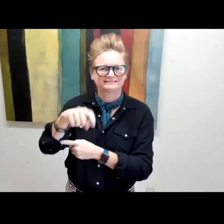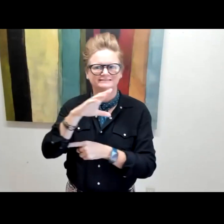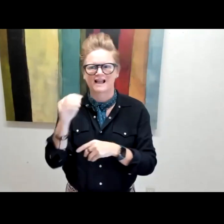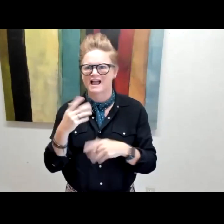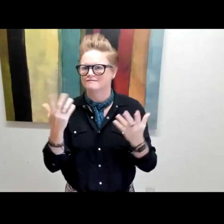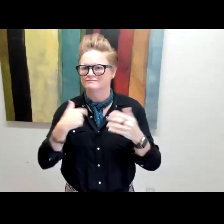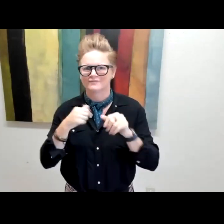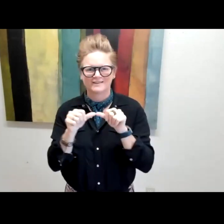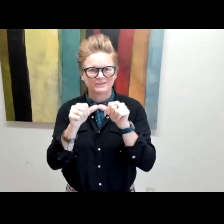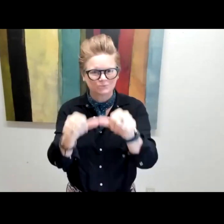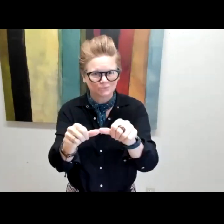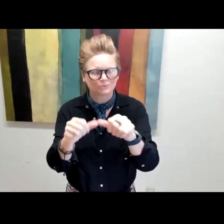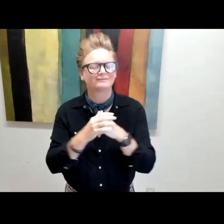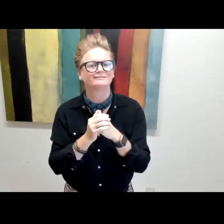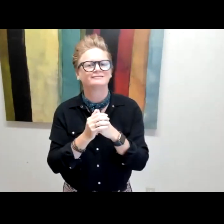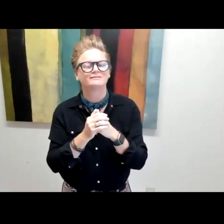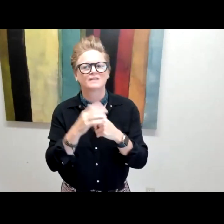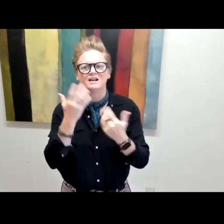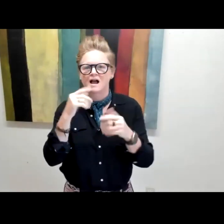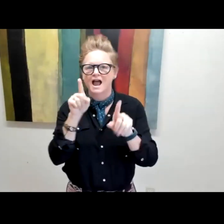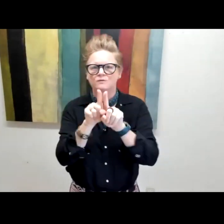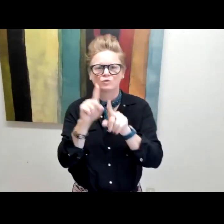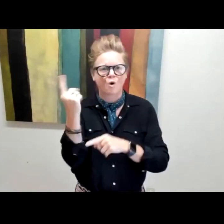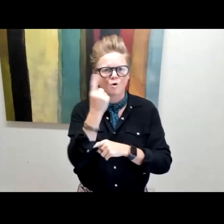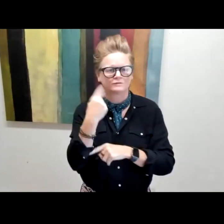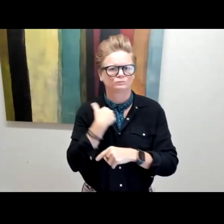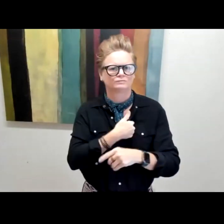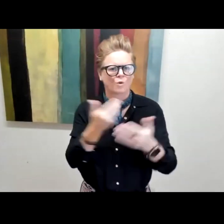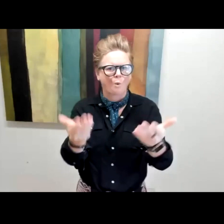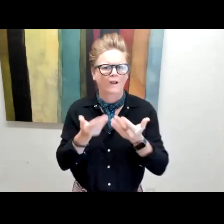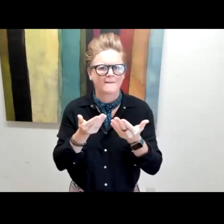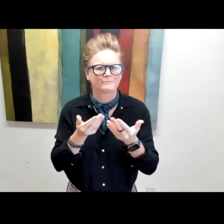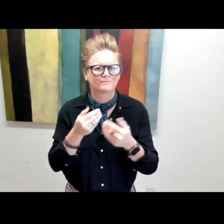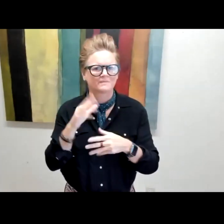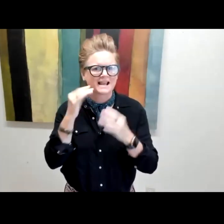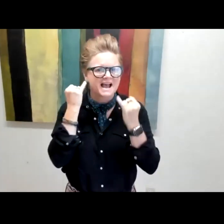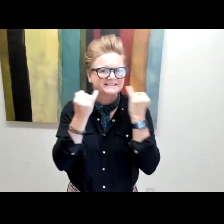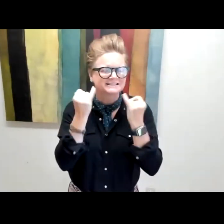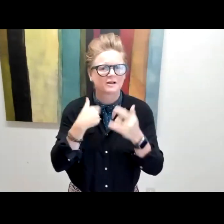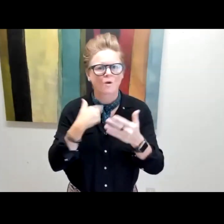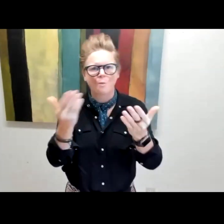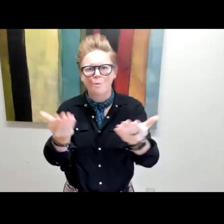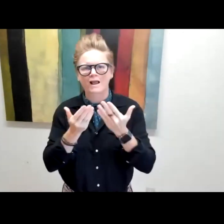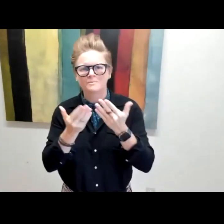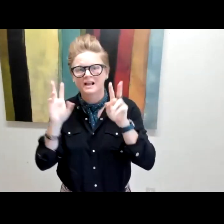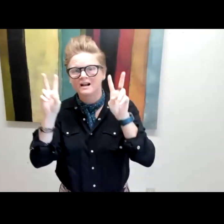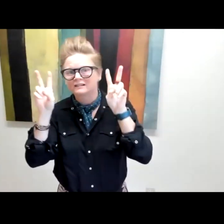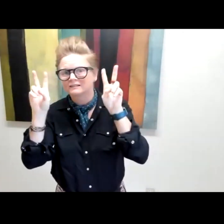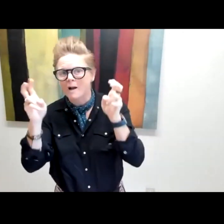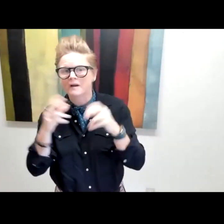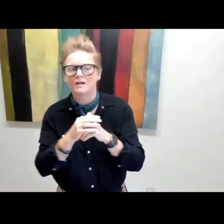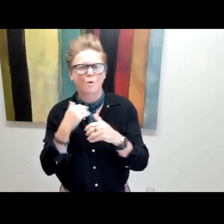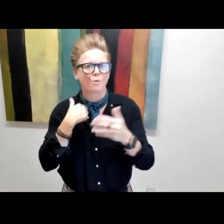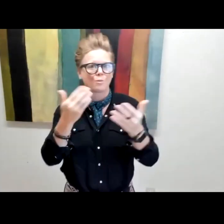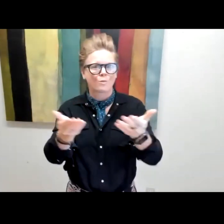or needing for information. We see that there is a need and we want to continue to provide those resources. We always